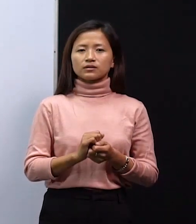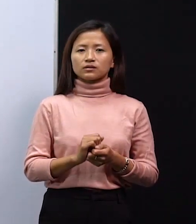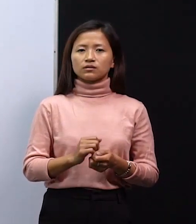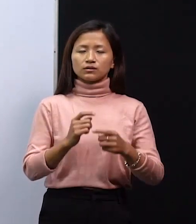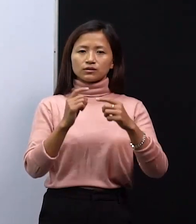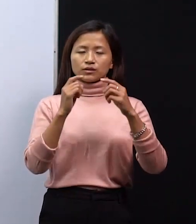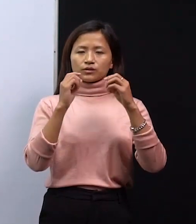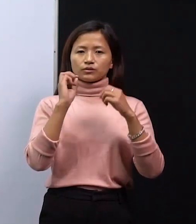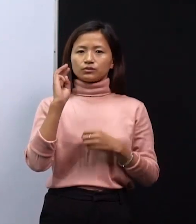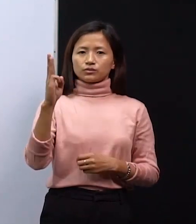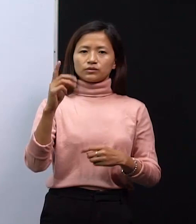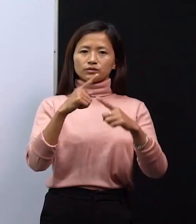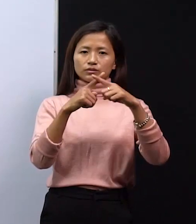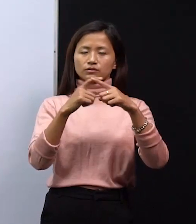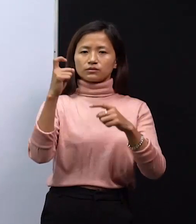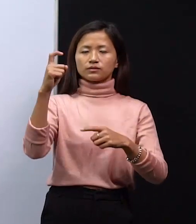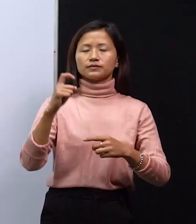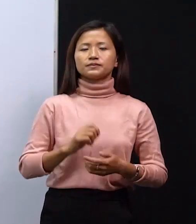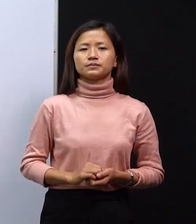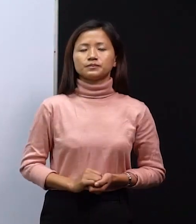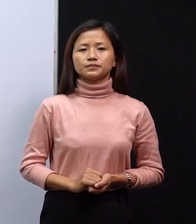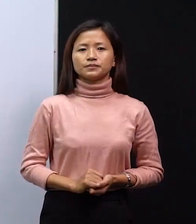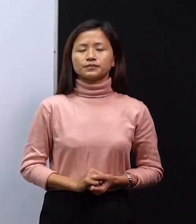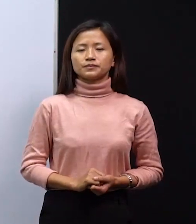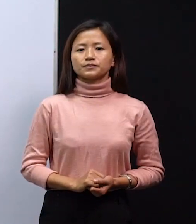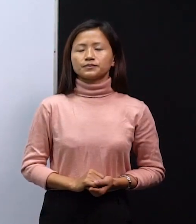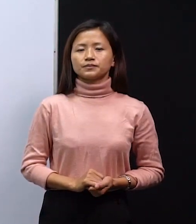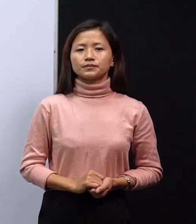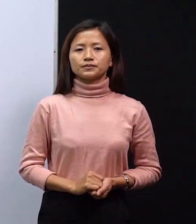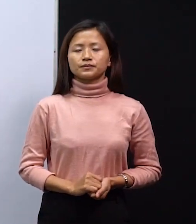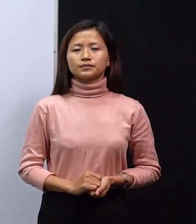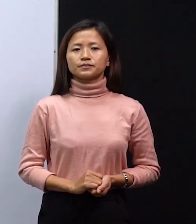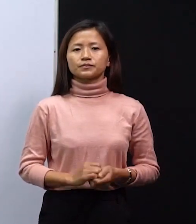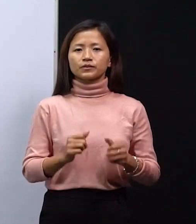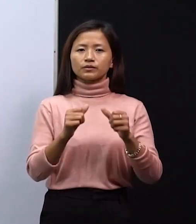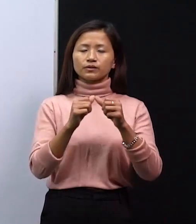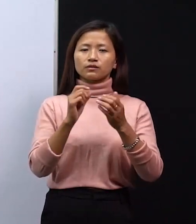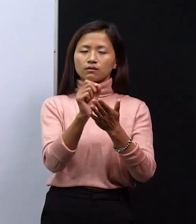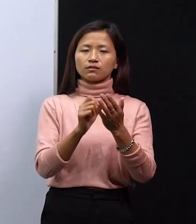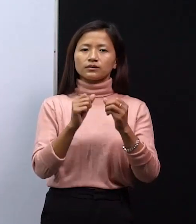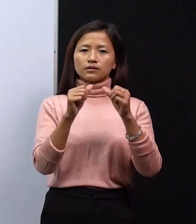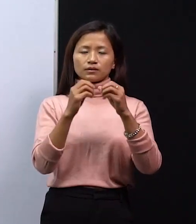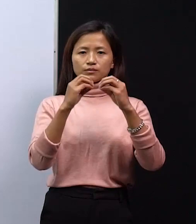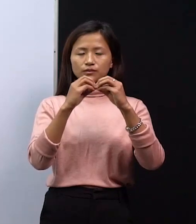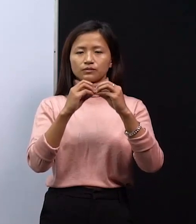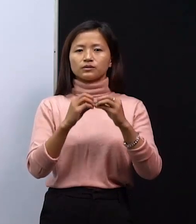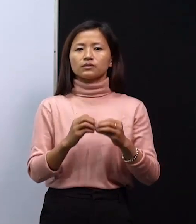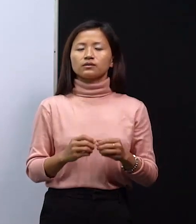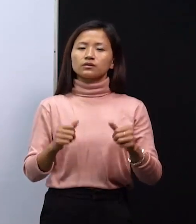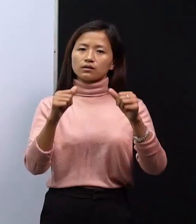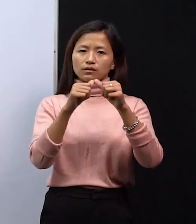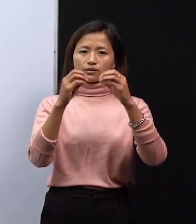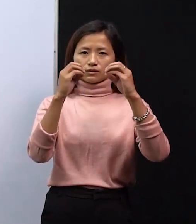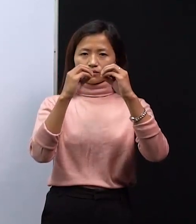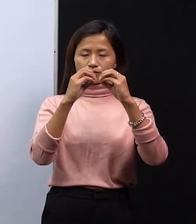3 into 7. When I write AB, it means A into B,